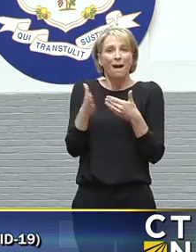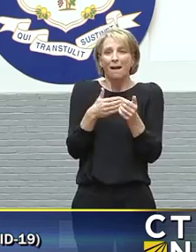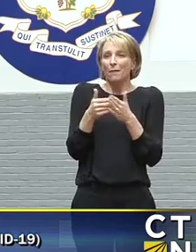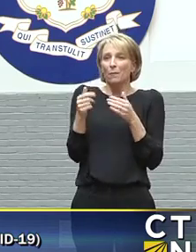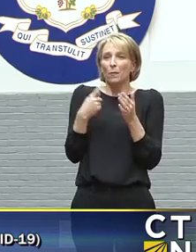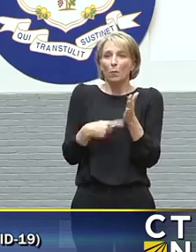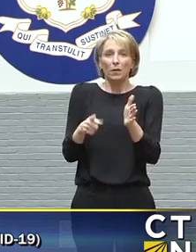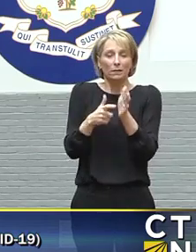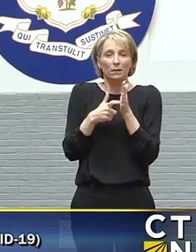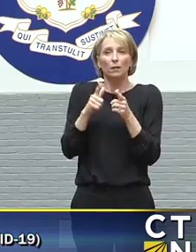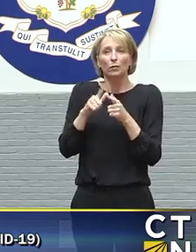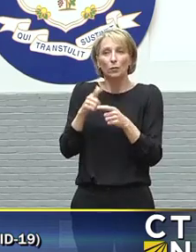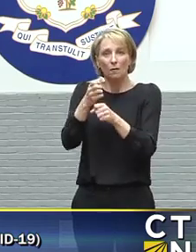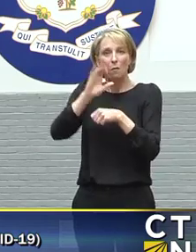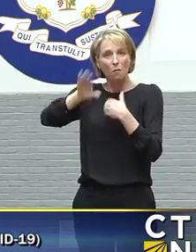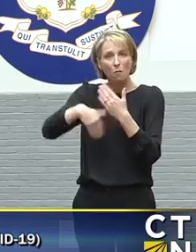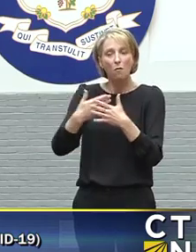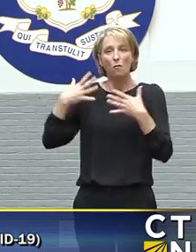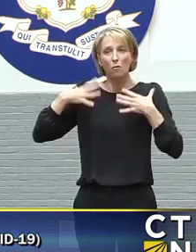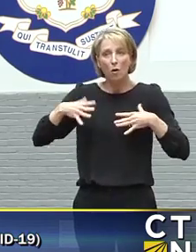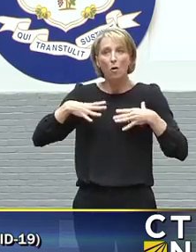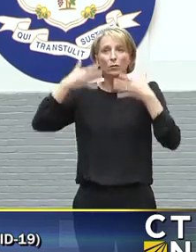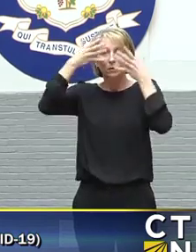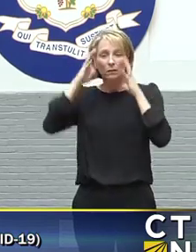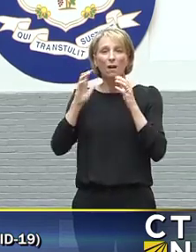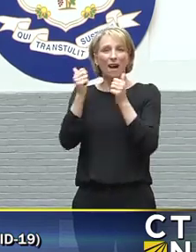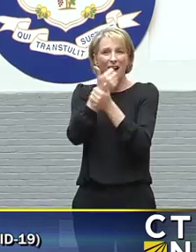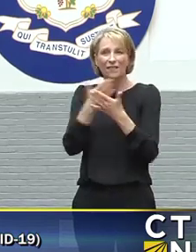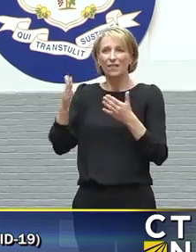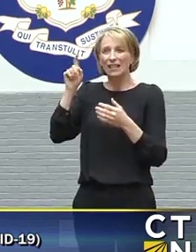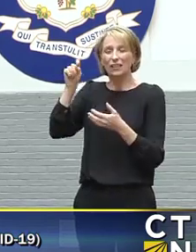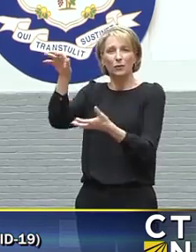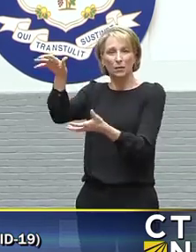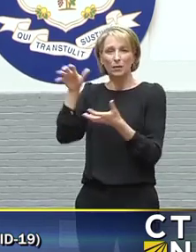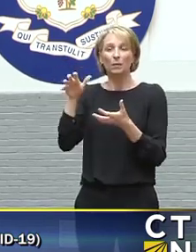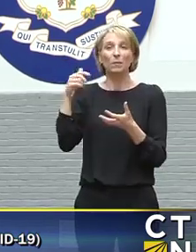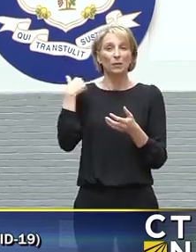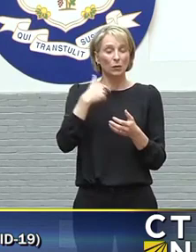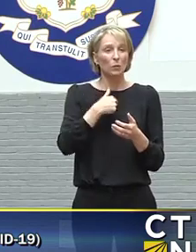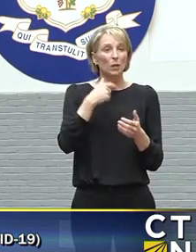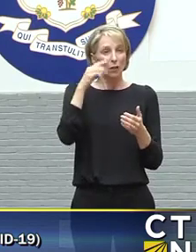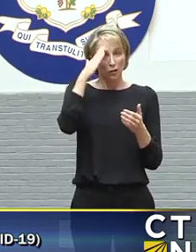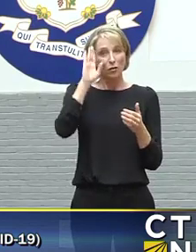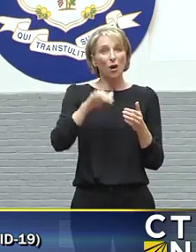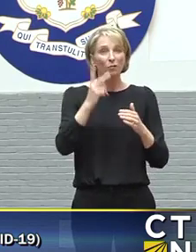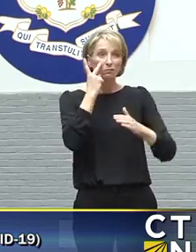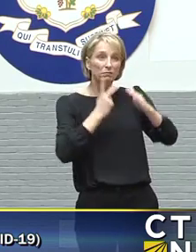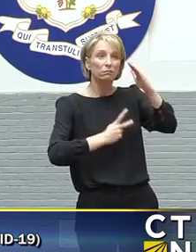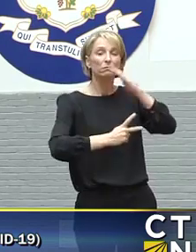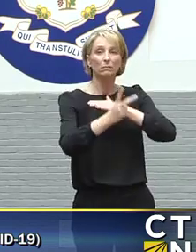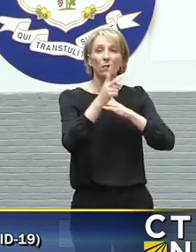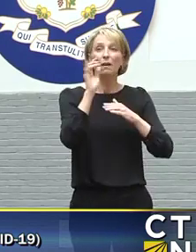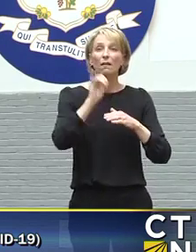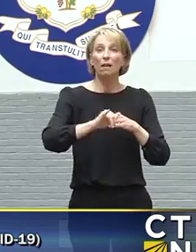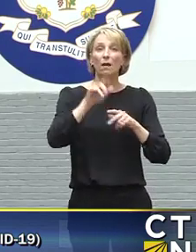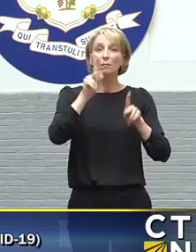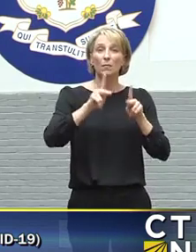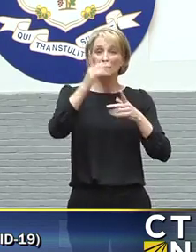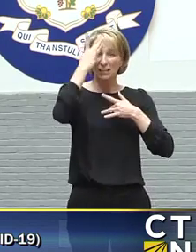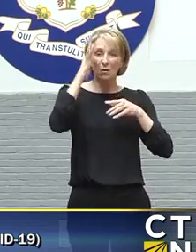ventilators necessary to take on what could be a surge when it comes to the COVID infections over a period of